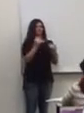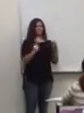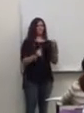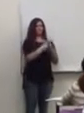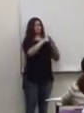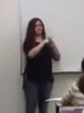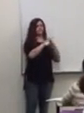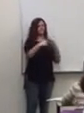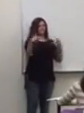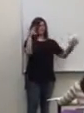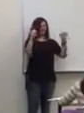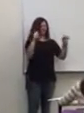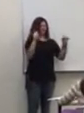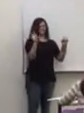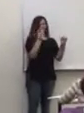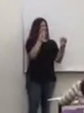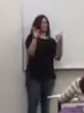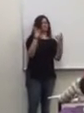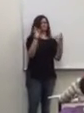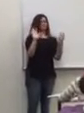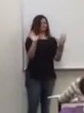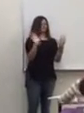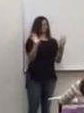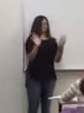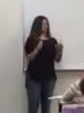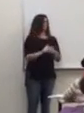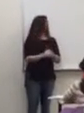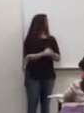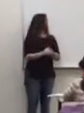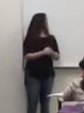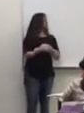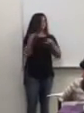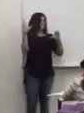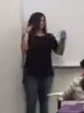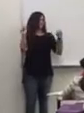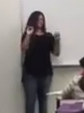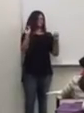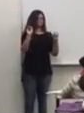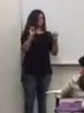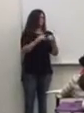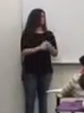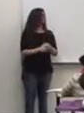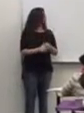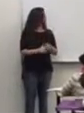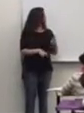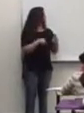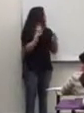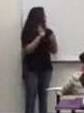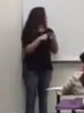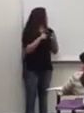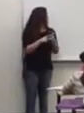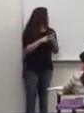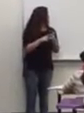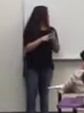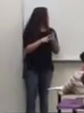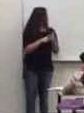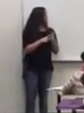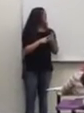most distracting ways to do it. Clip art, sound effects, and then what I'm going to say is distracting transitions,